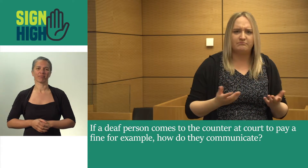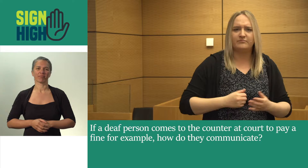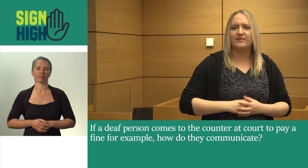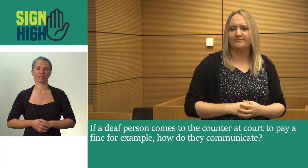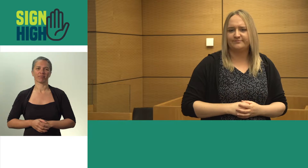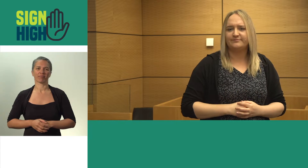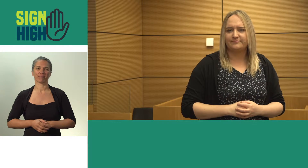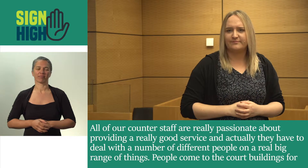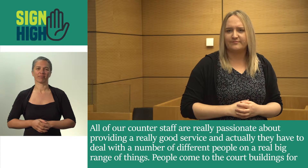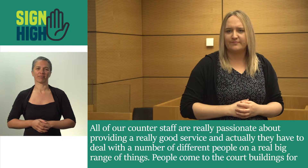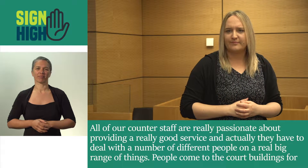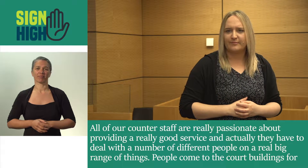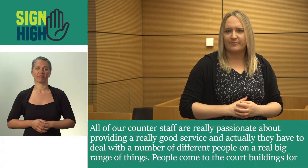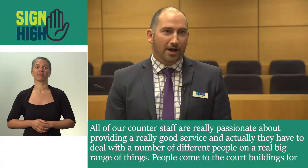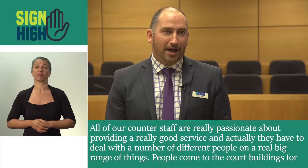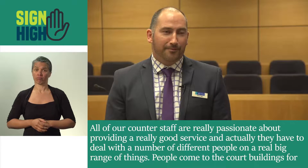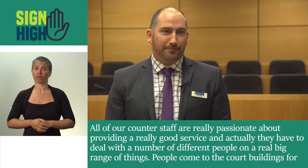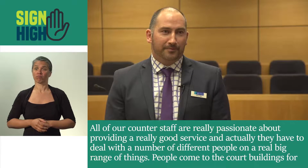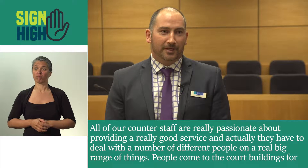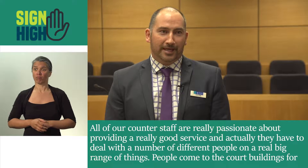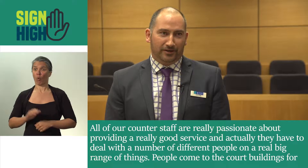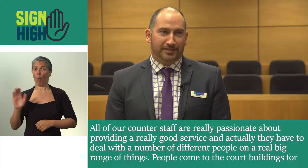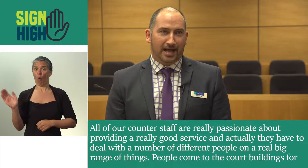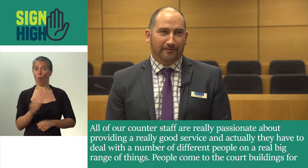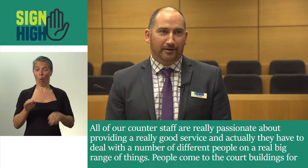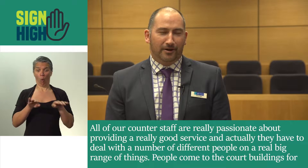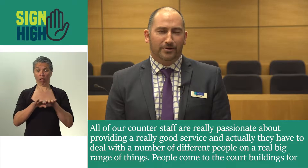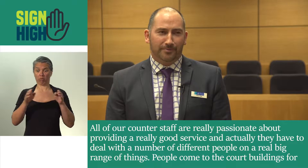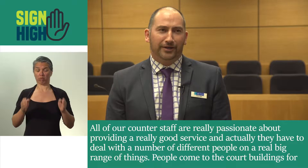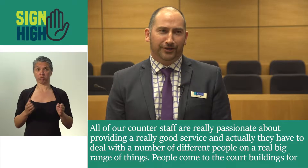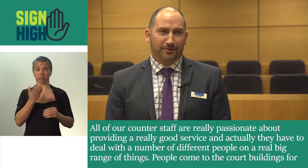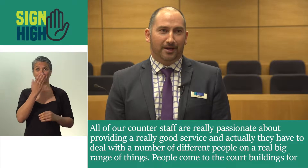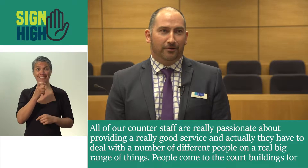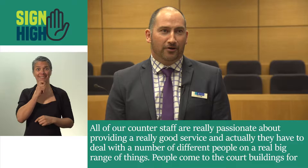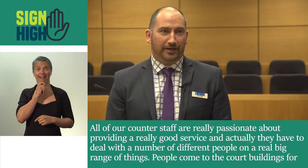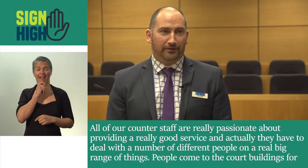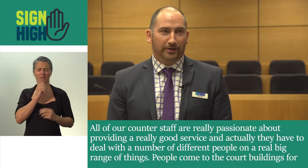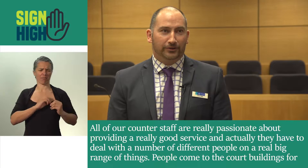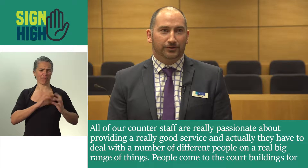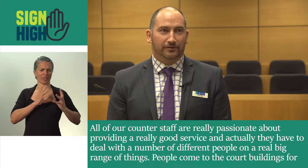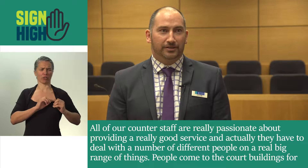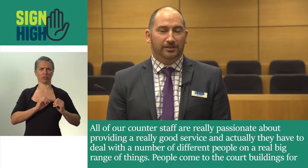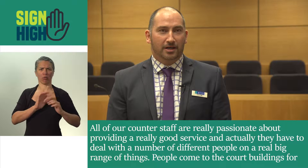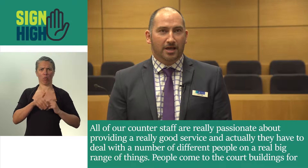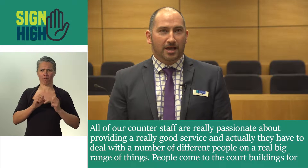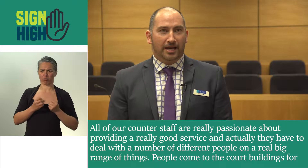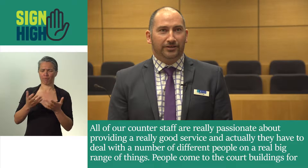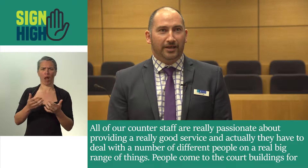communicate? All of our counter staff are really passionate about providing really good service. And actually they